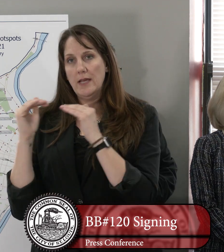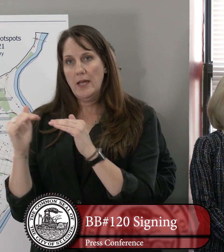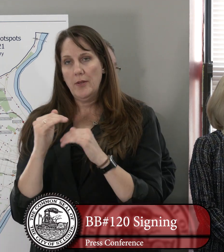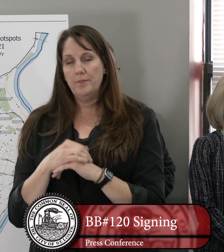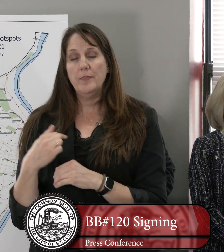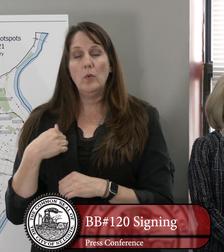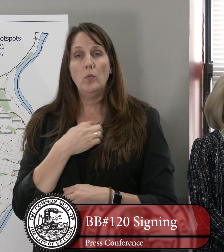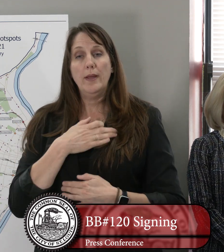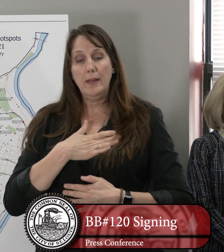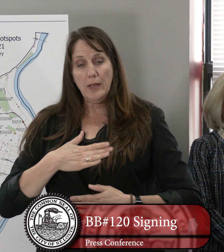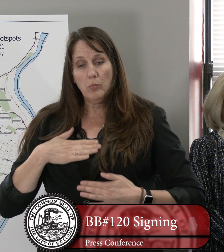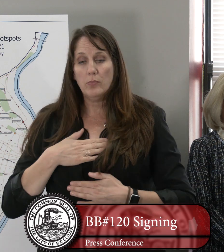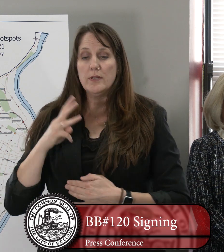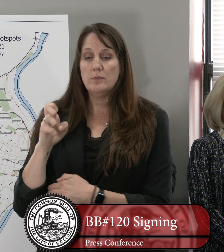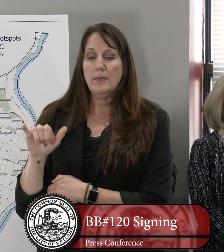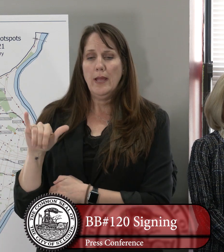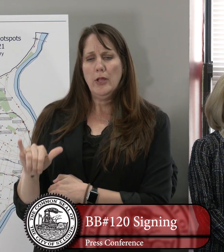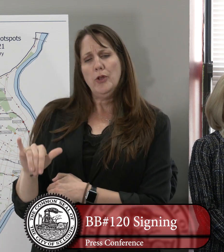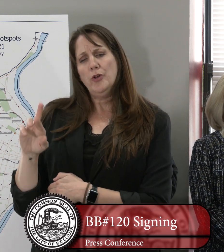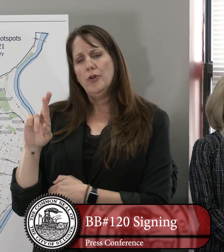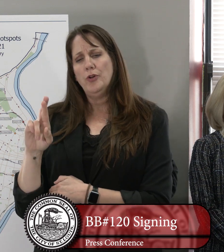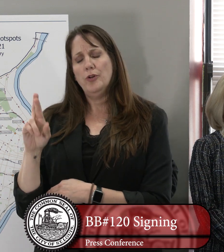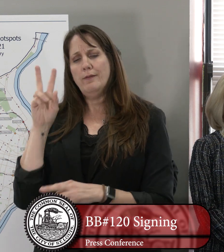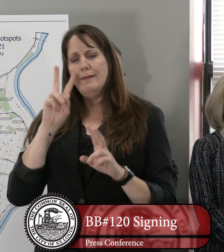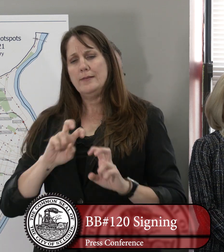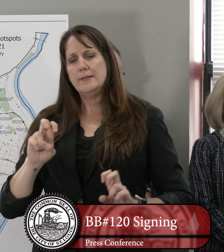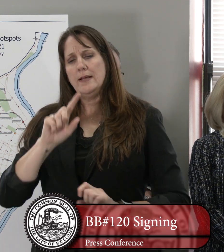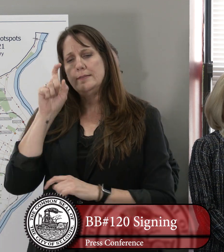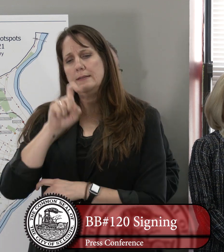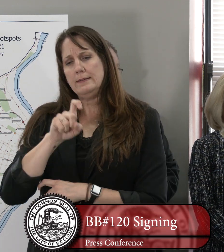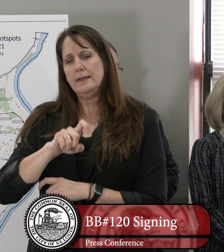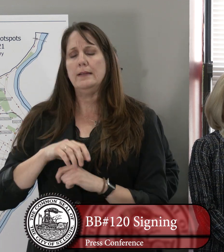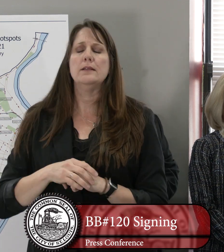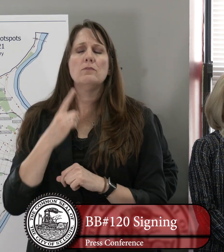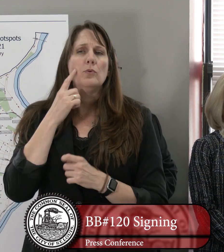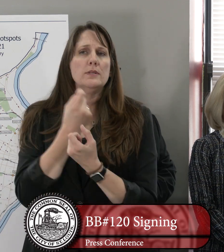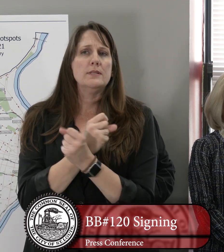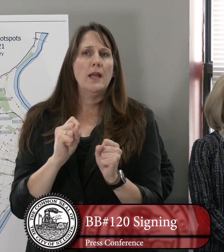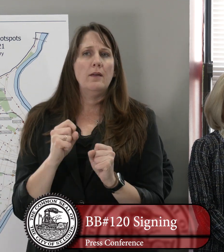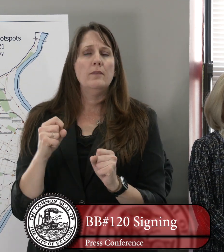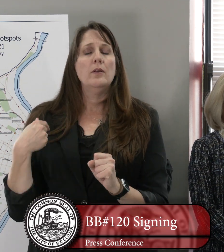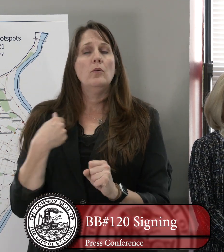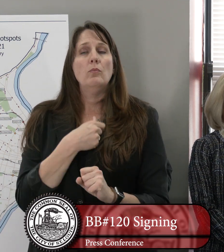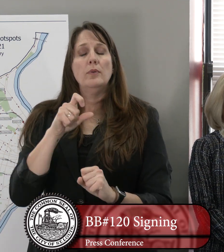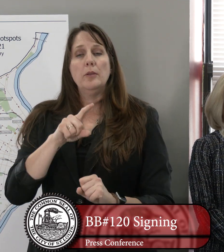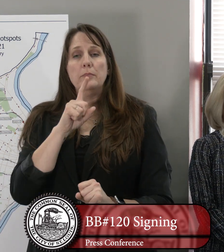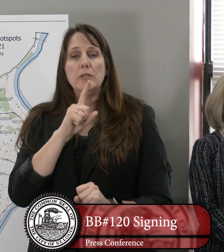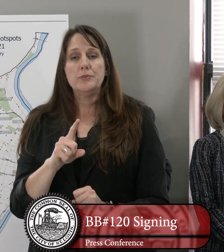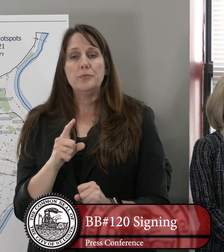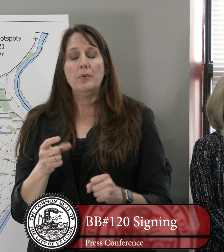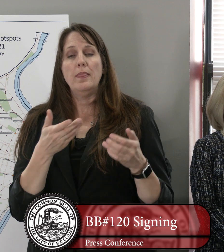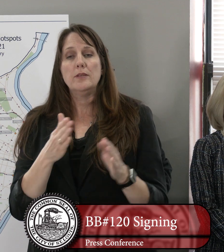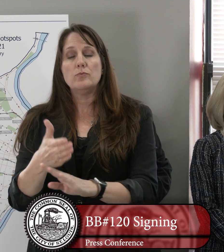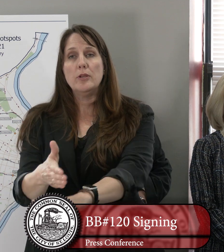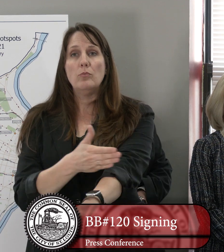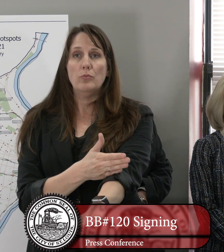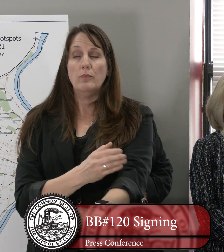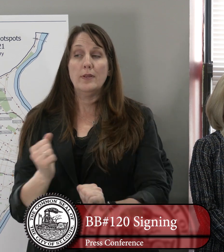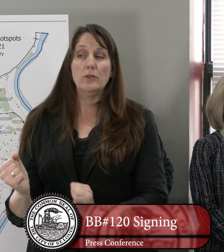comprehensive needs-based approach to safety, and we must ensure that street improvements address the safety of all